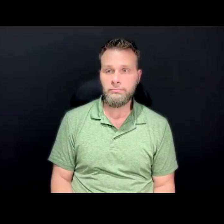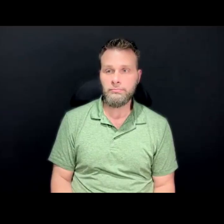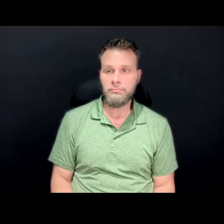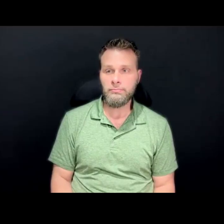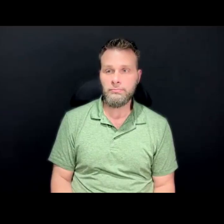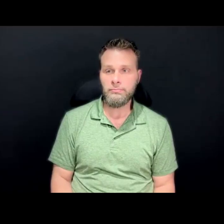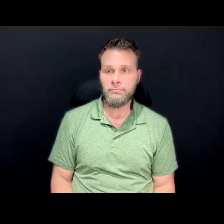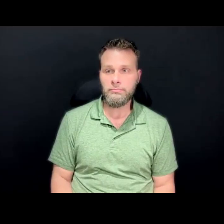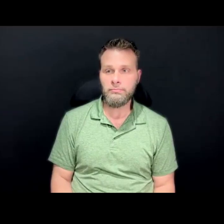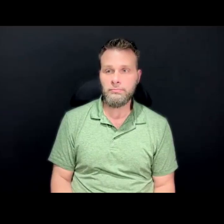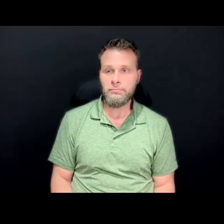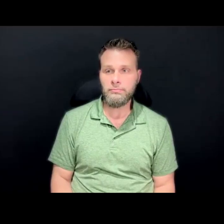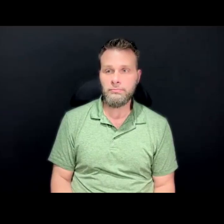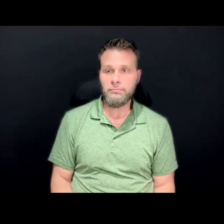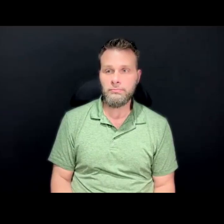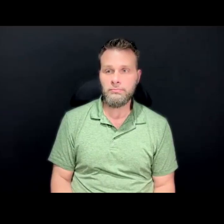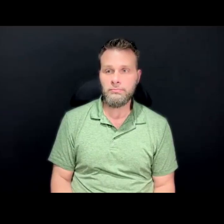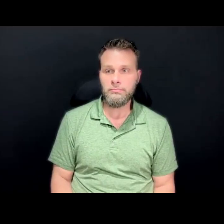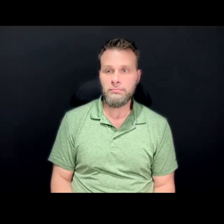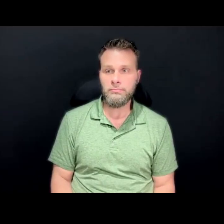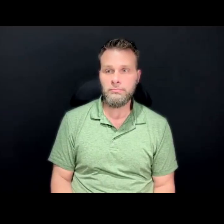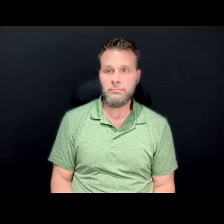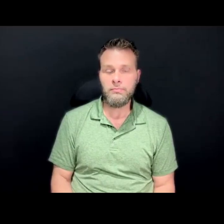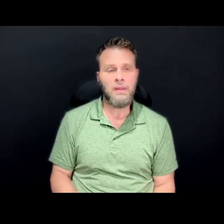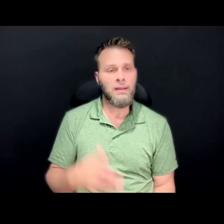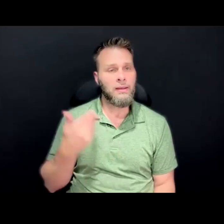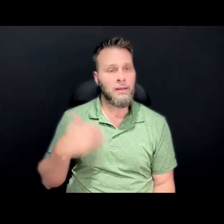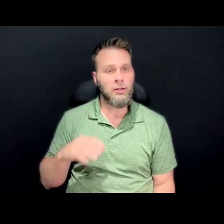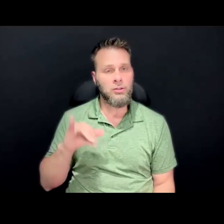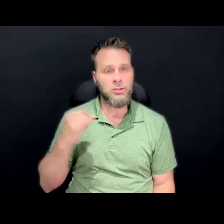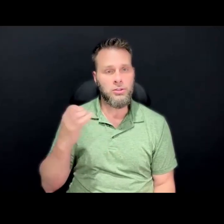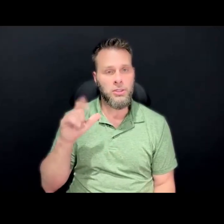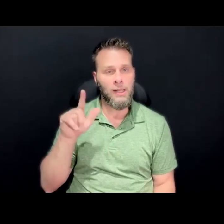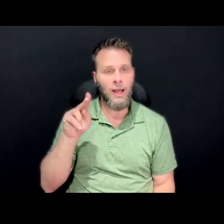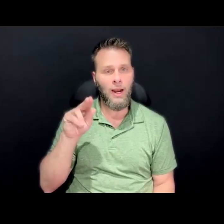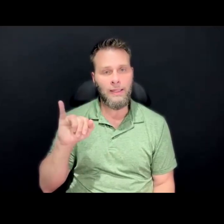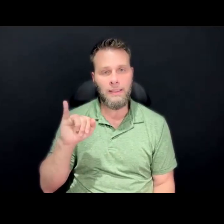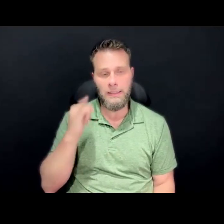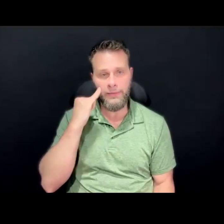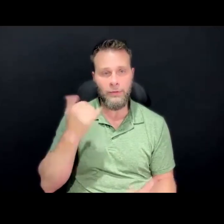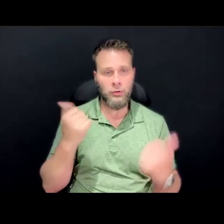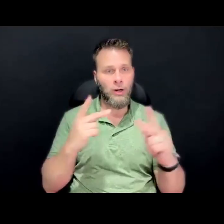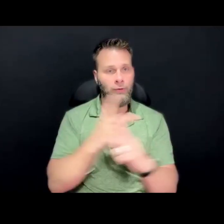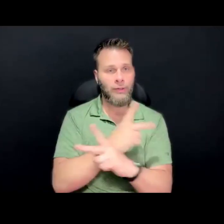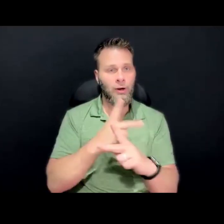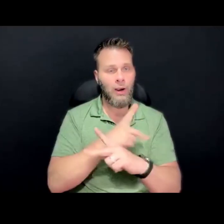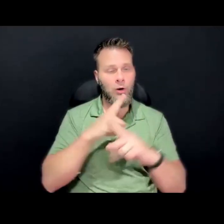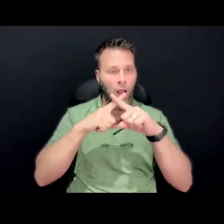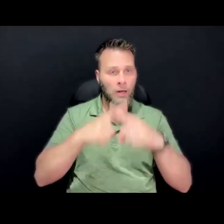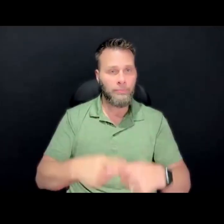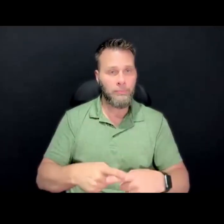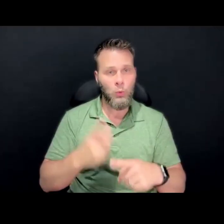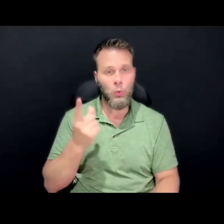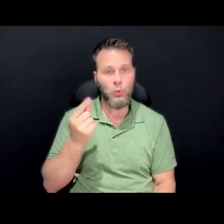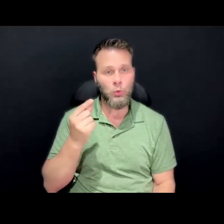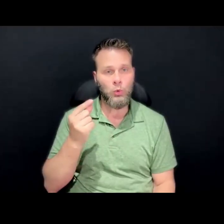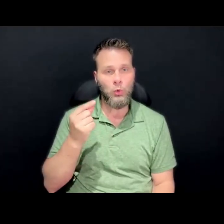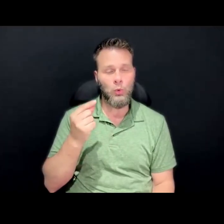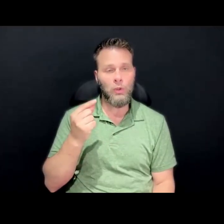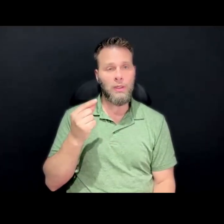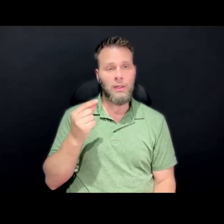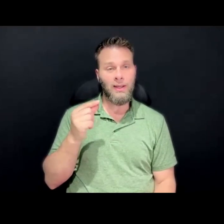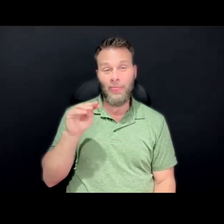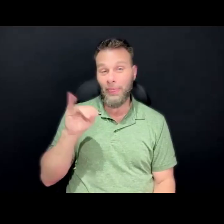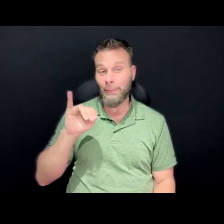This is Jelani. I'm sorry, this is Jelani speaking. If you are trying to figure out how to unmute, just be sure to look for the mic icon,